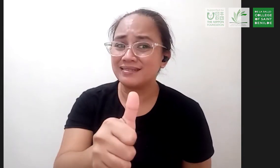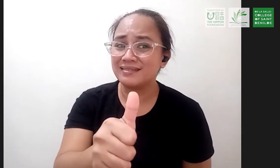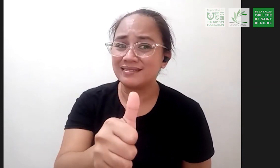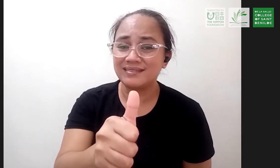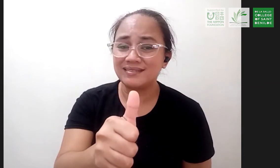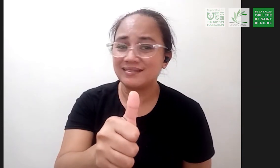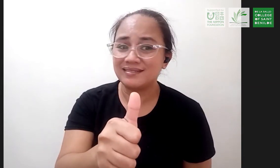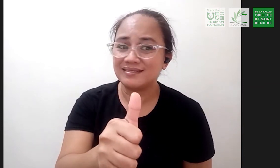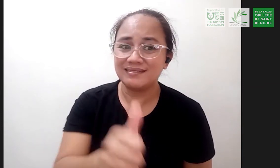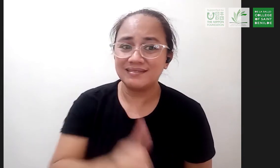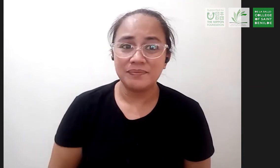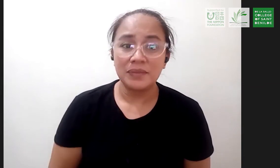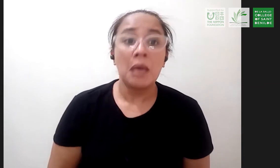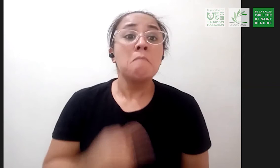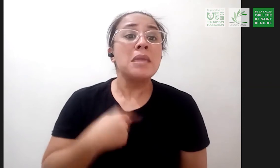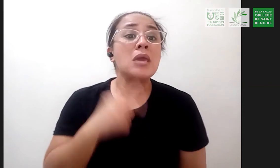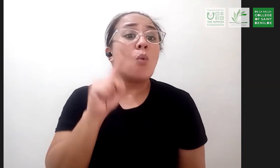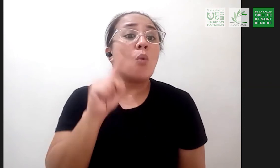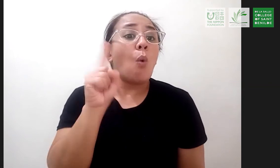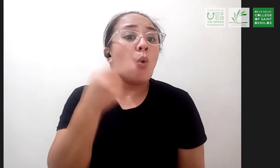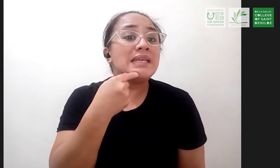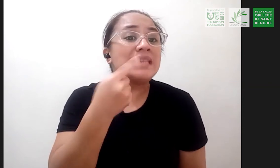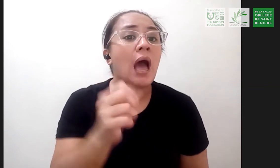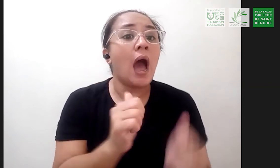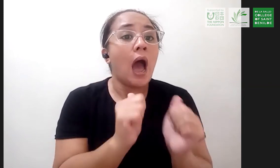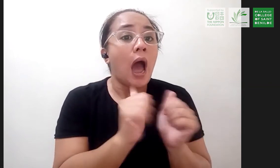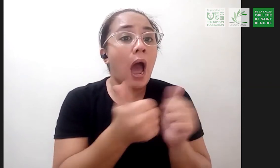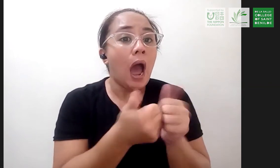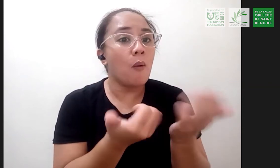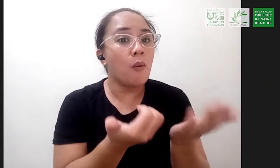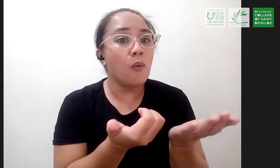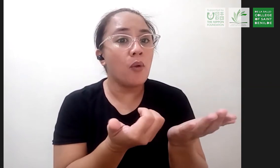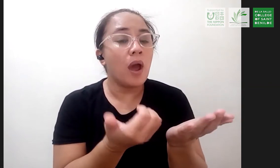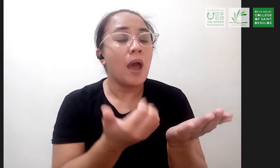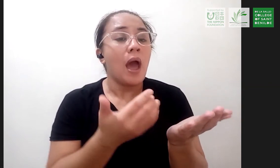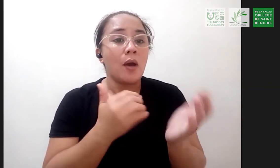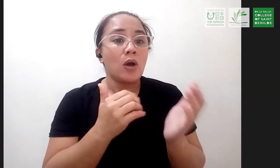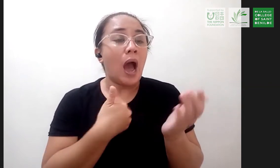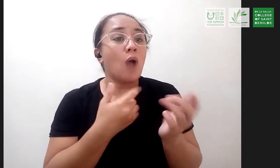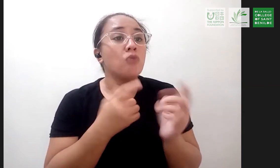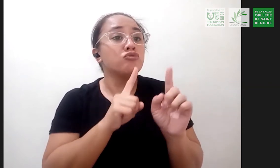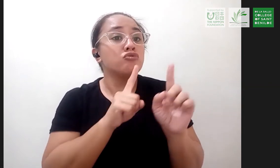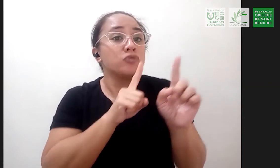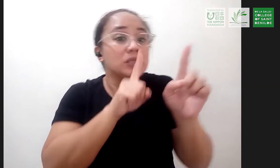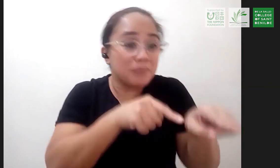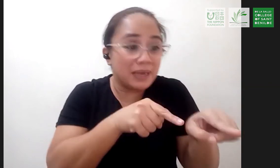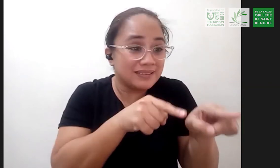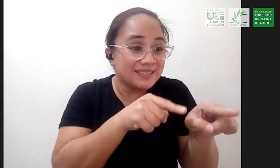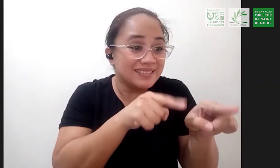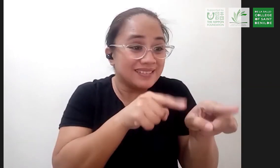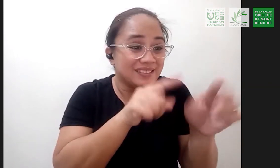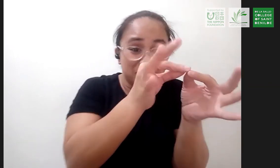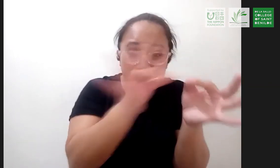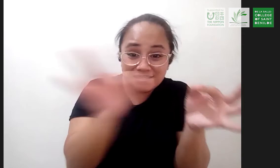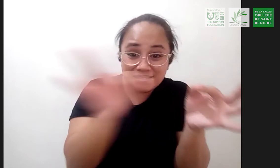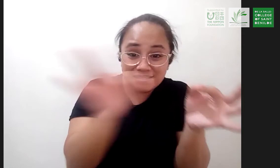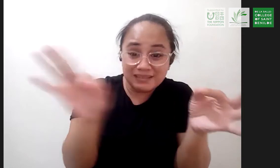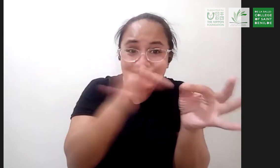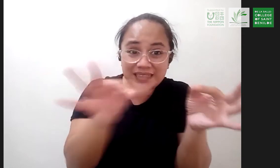I'm just telling you how I would respond to those sentences based on the English